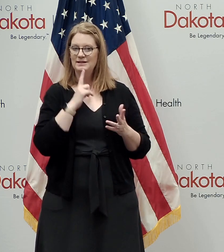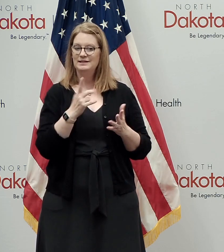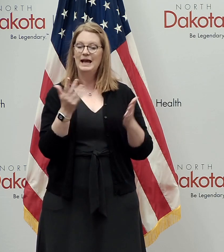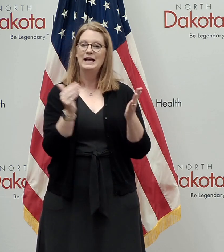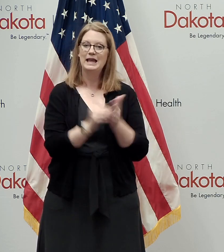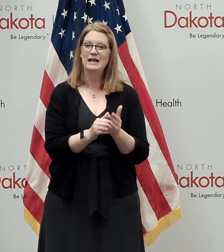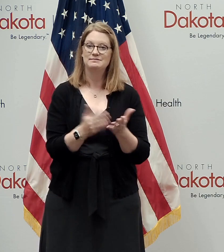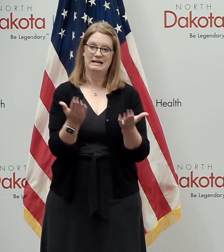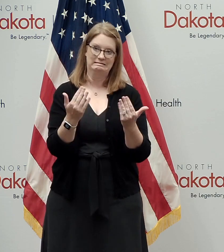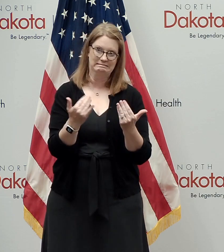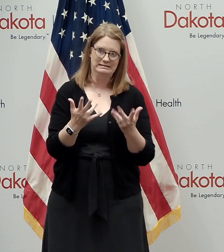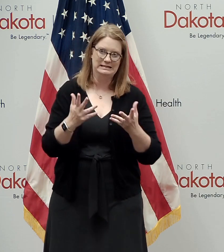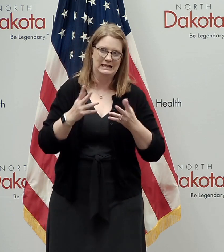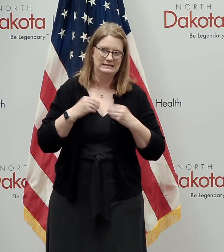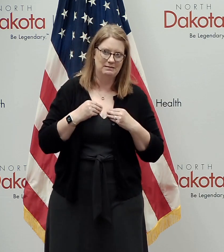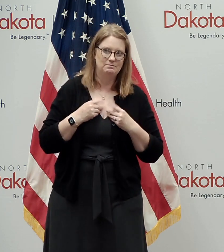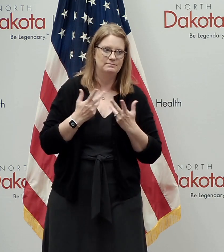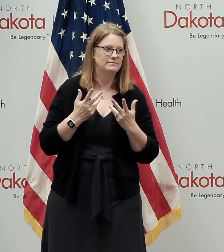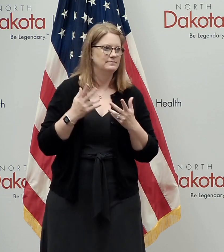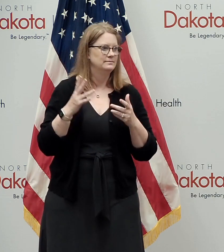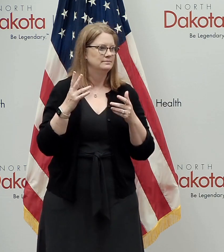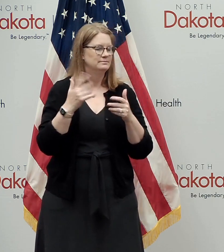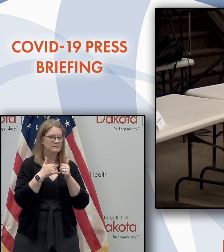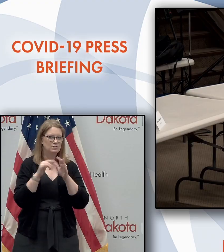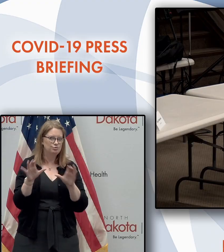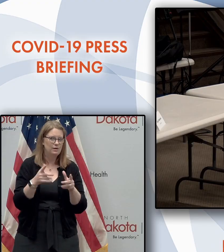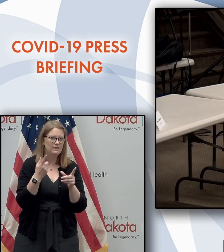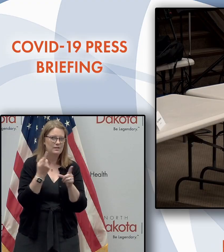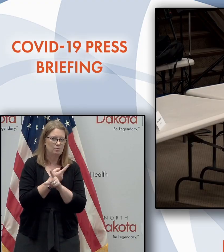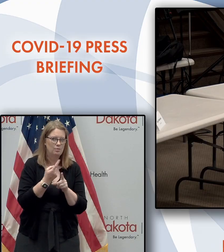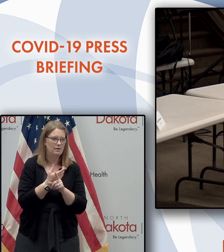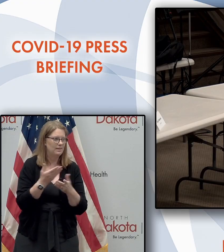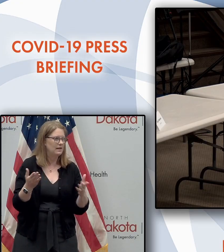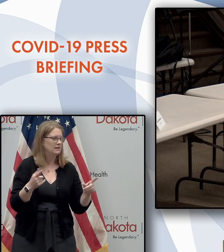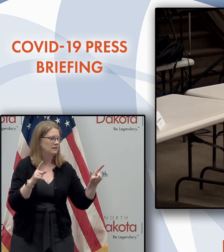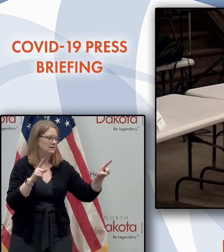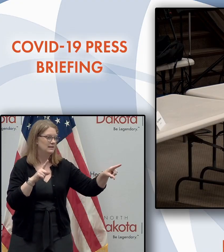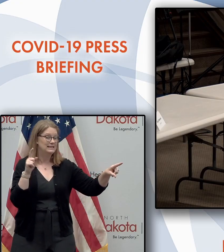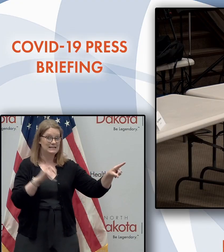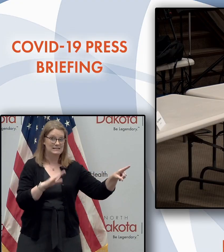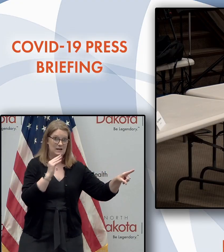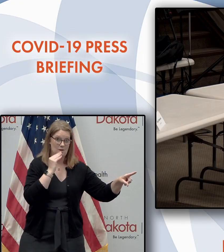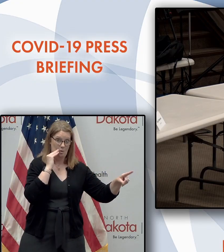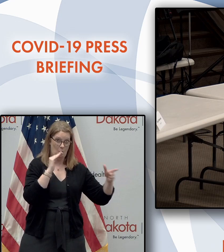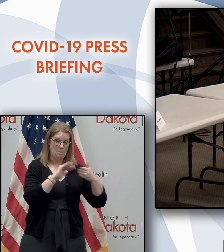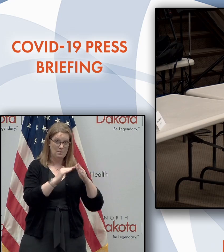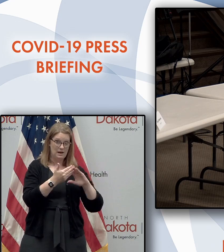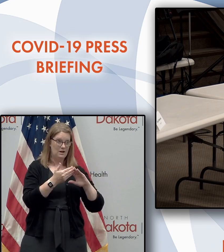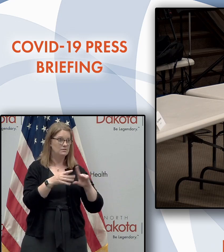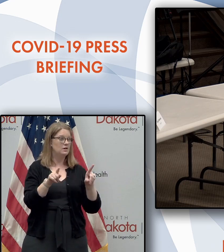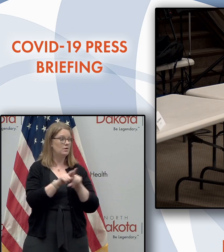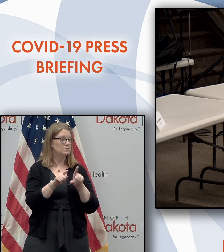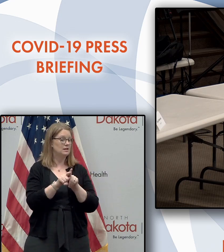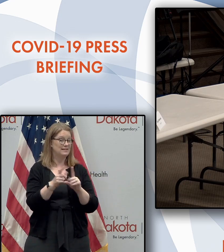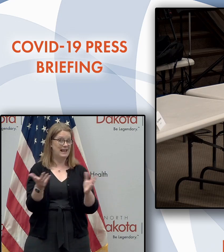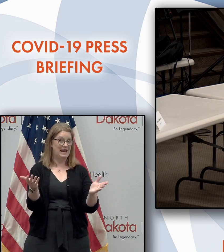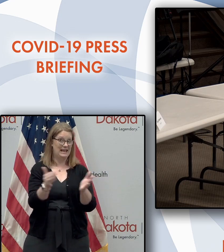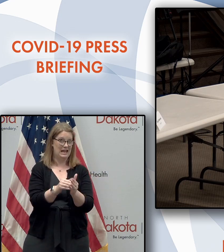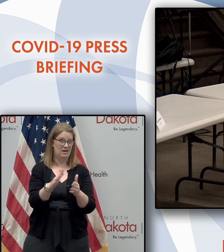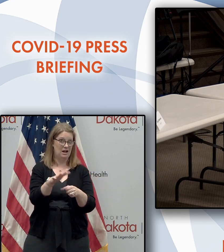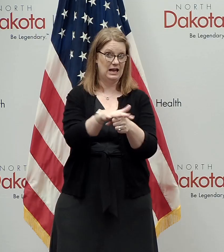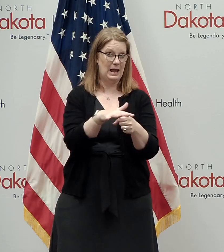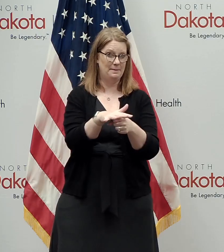you know, challenge. Does that help? They should try to get tested in their hometowns, wherever that may be, and then again on